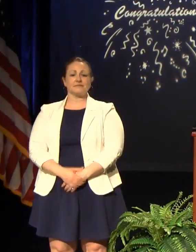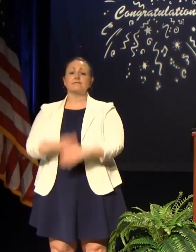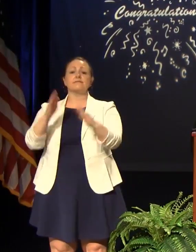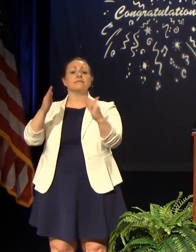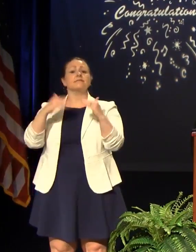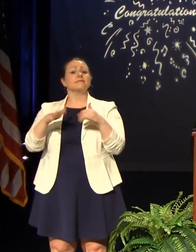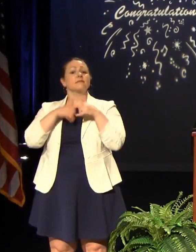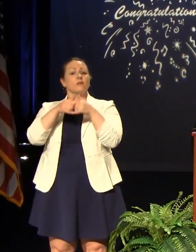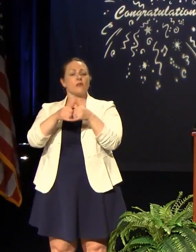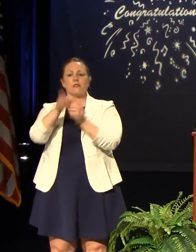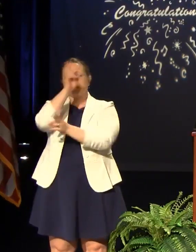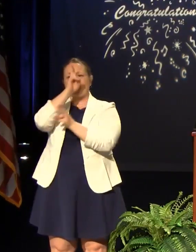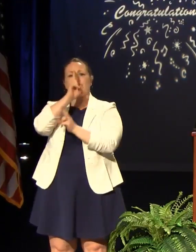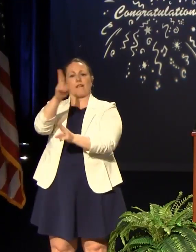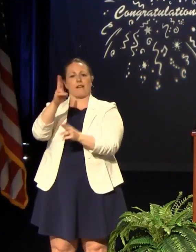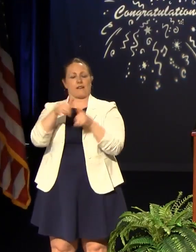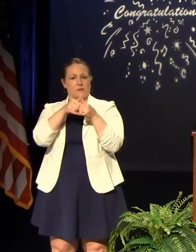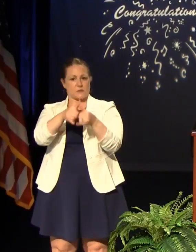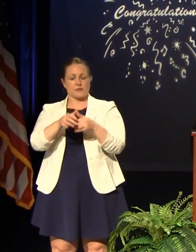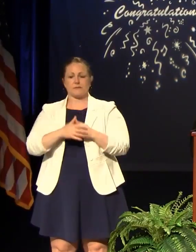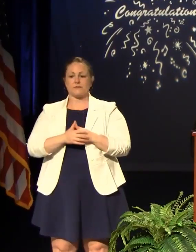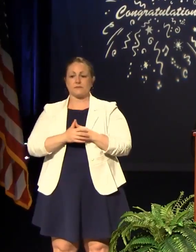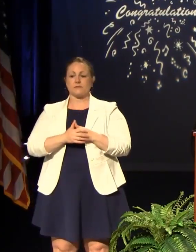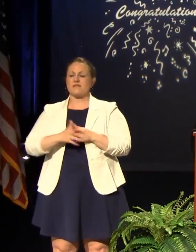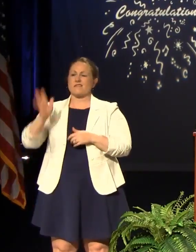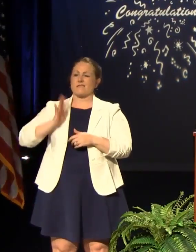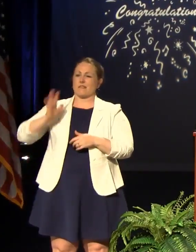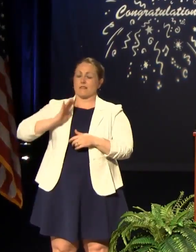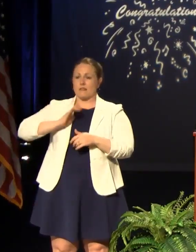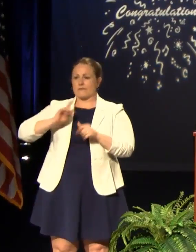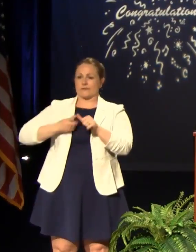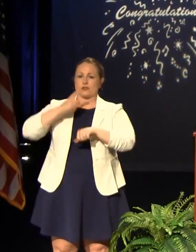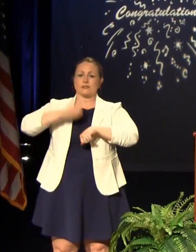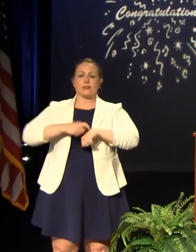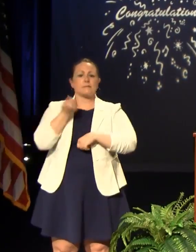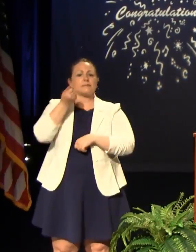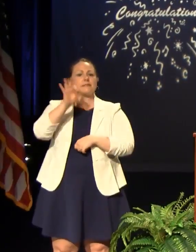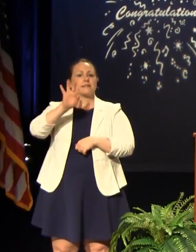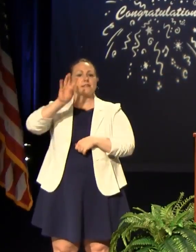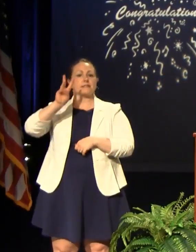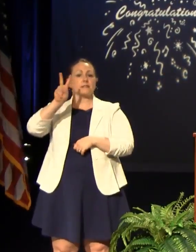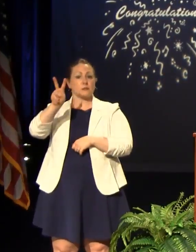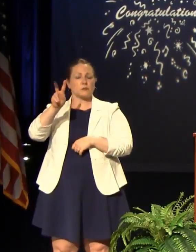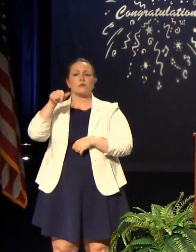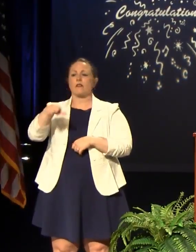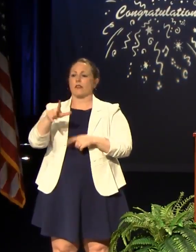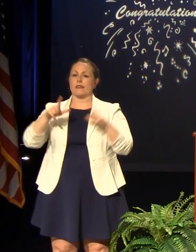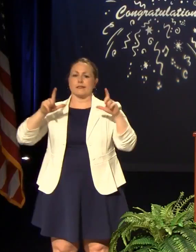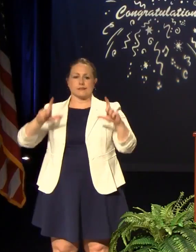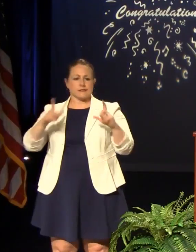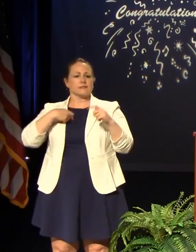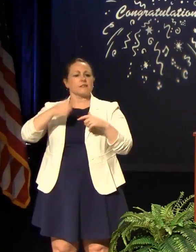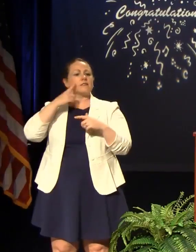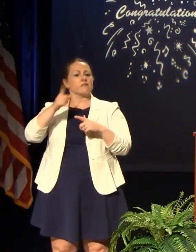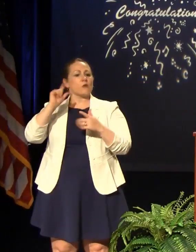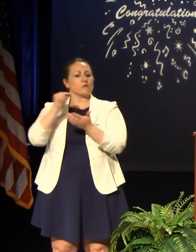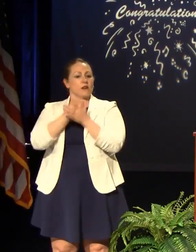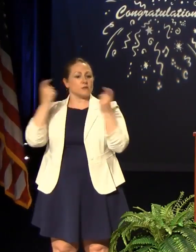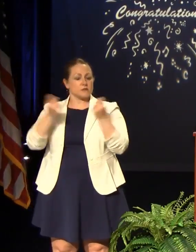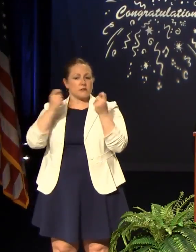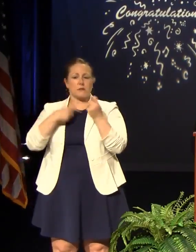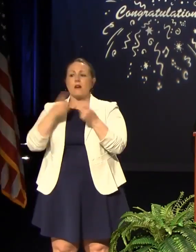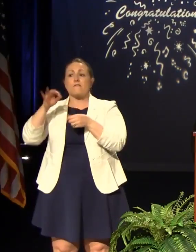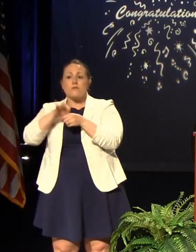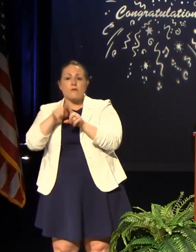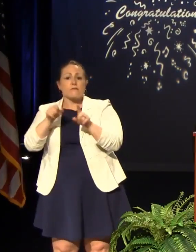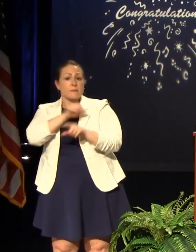Next we have is the Honor Award. Initially awarded in 1962, a plaque to be presented at commencement to the senior who was voted on by the faculty